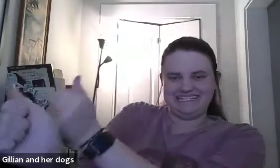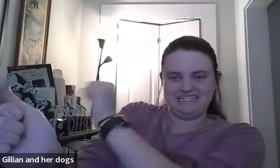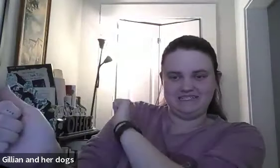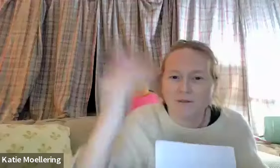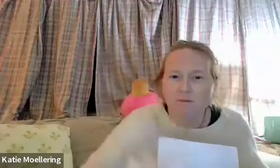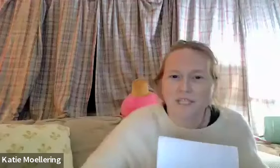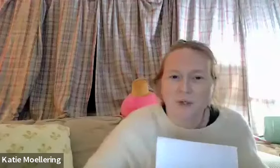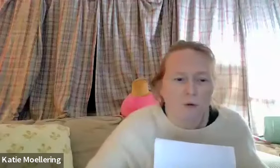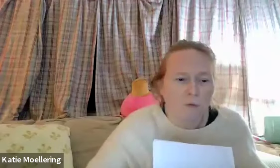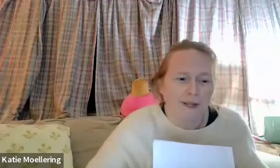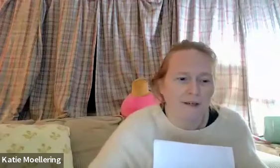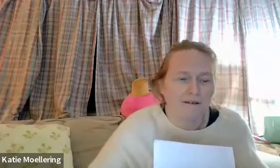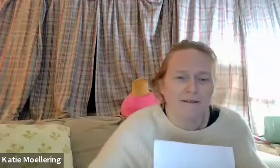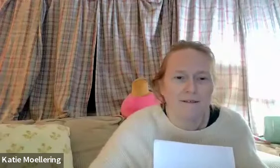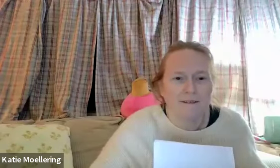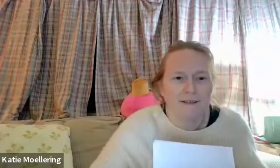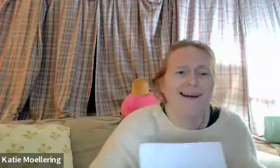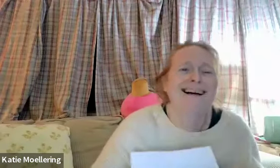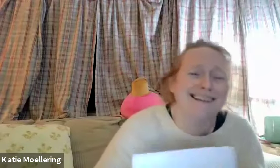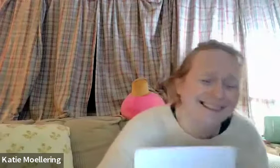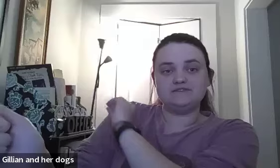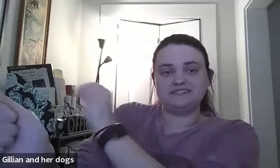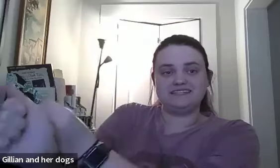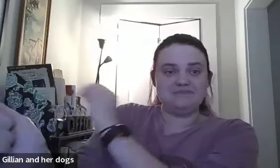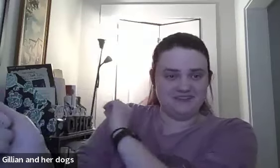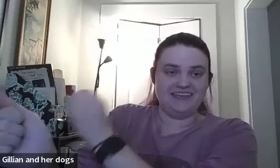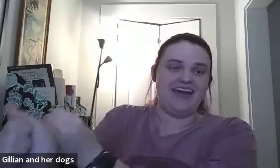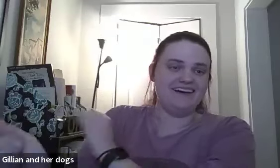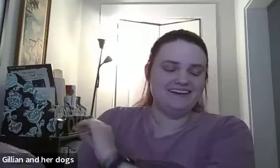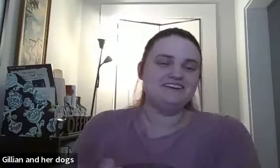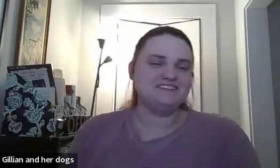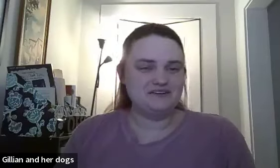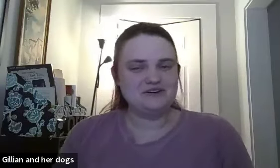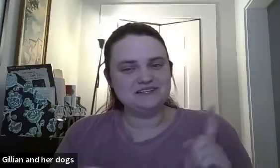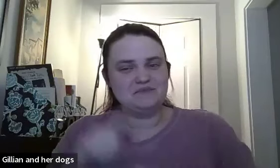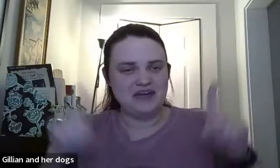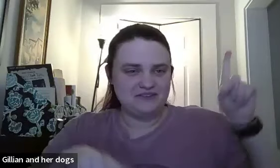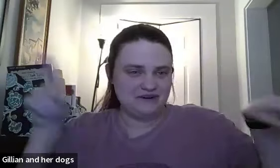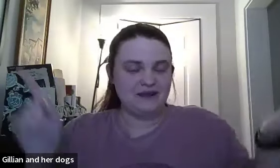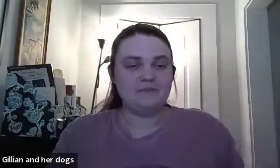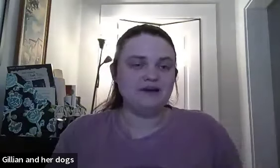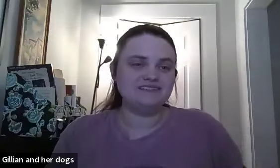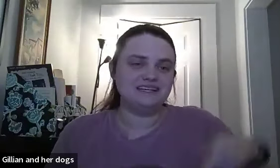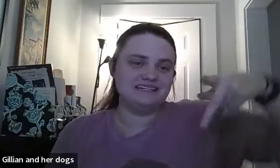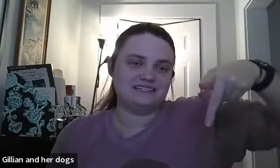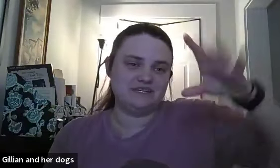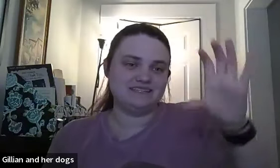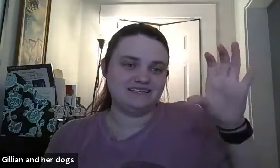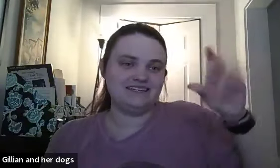They Anniston. got a like really cool one. Yeah, and Oxford's the same thing. Yeah. So there's some we have that very. I mean, Pell Cities is